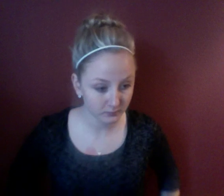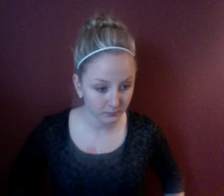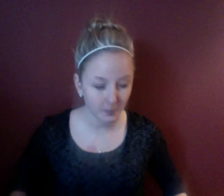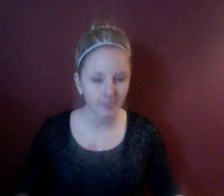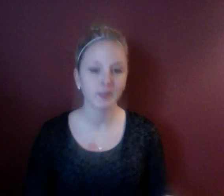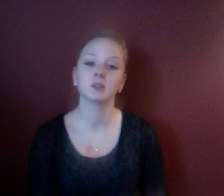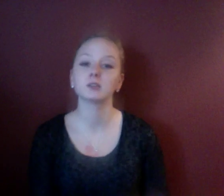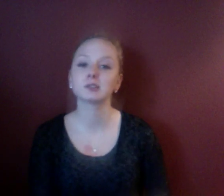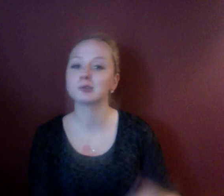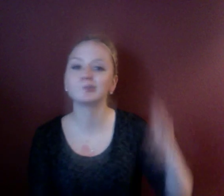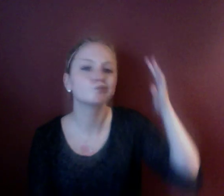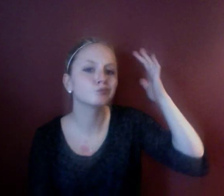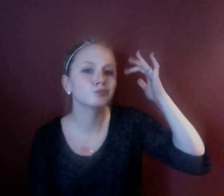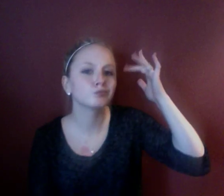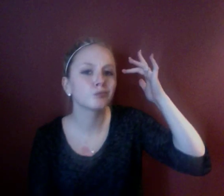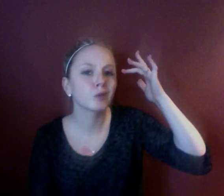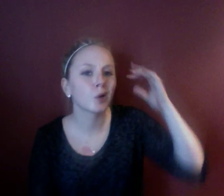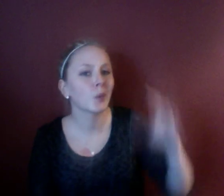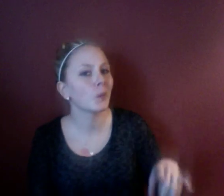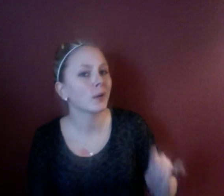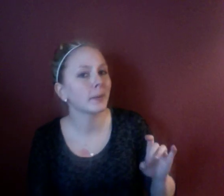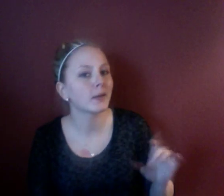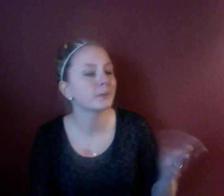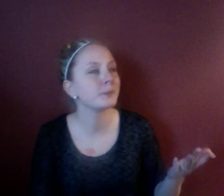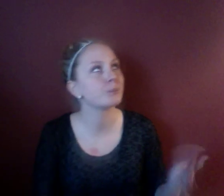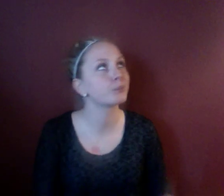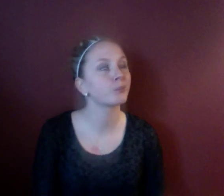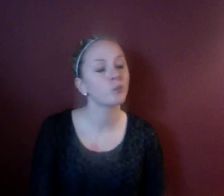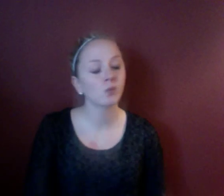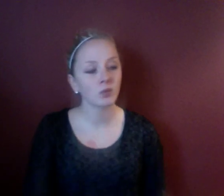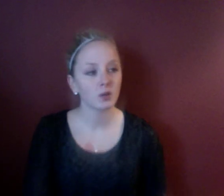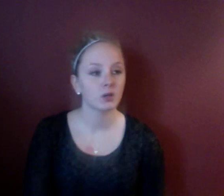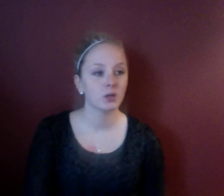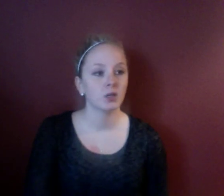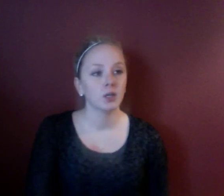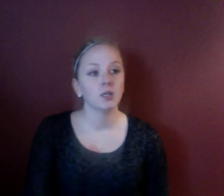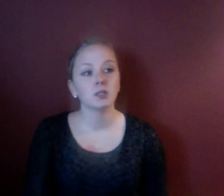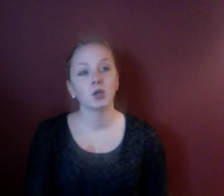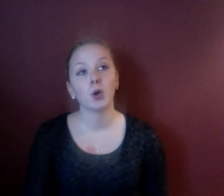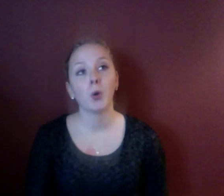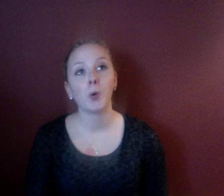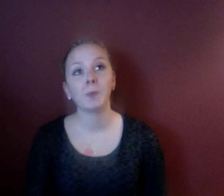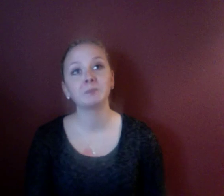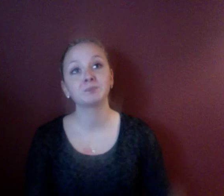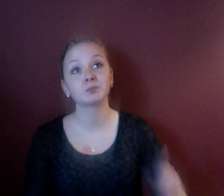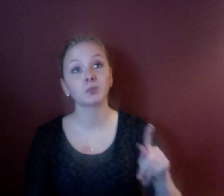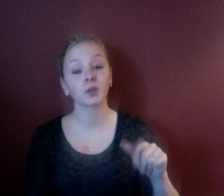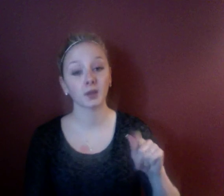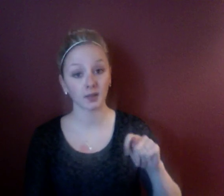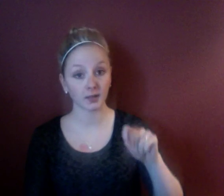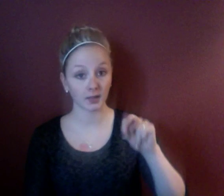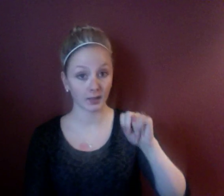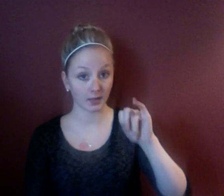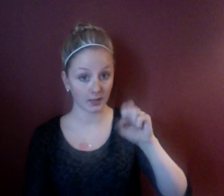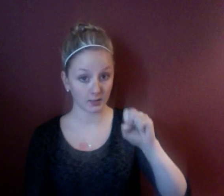you. It's just a cover-up for what I really am. Can you tell us what you really